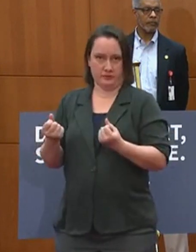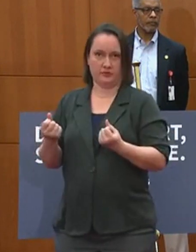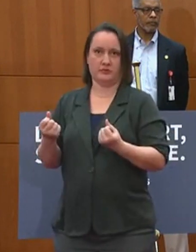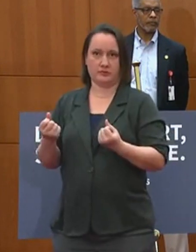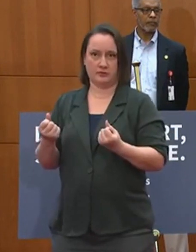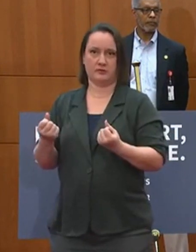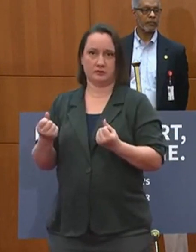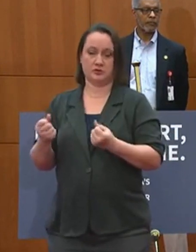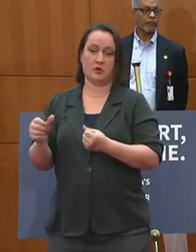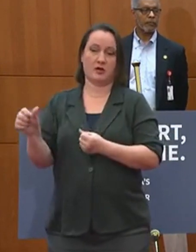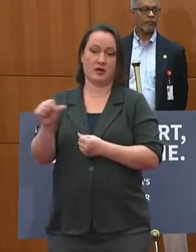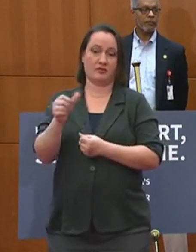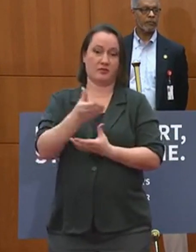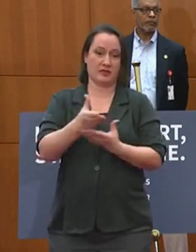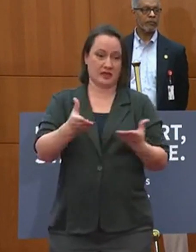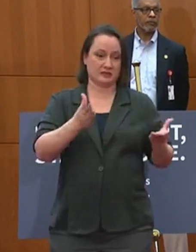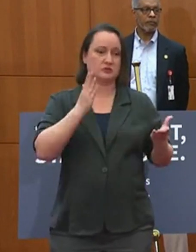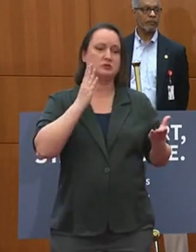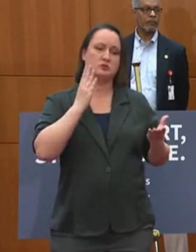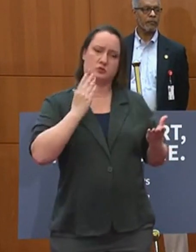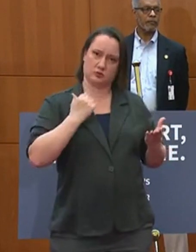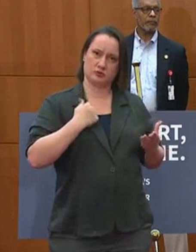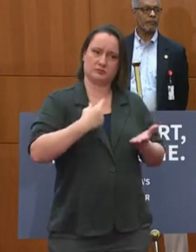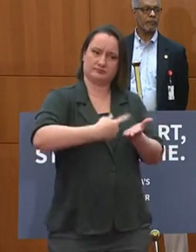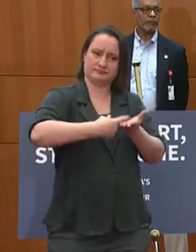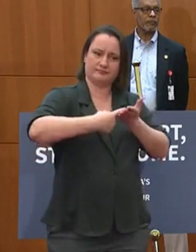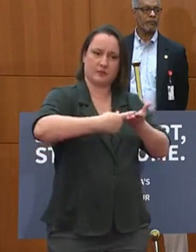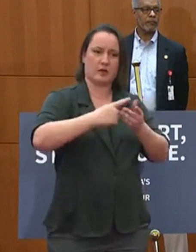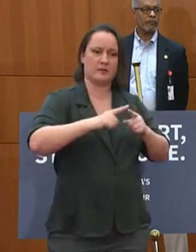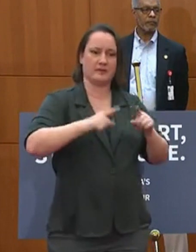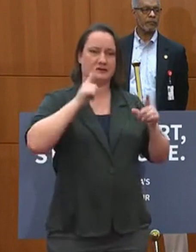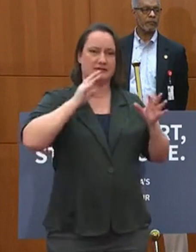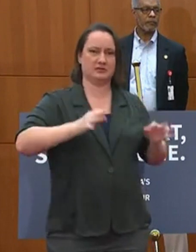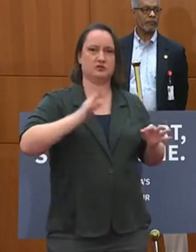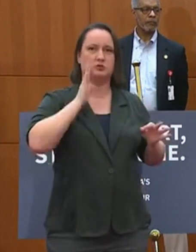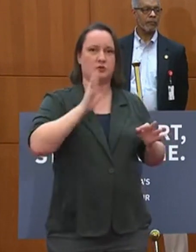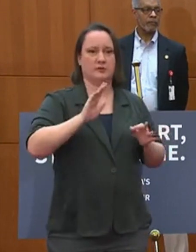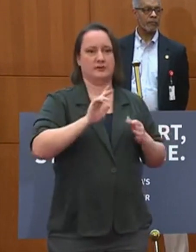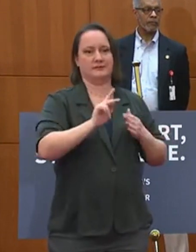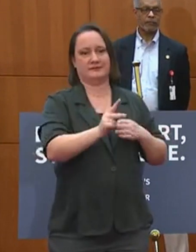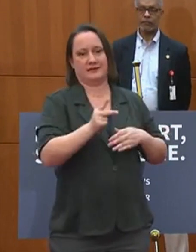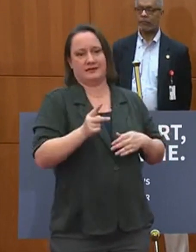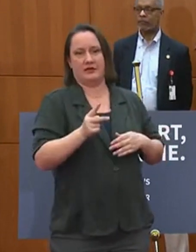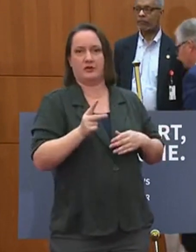back seat to what's going on up front. Thank you. Thank you